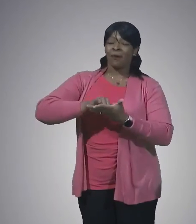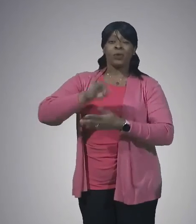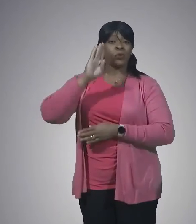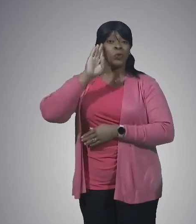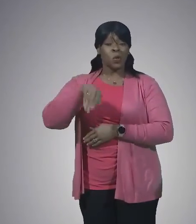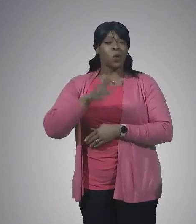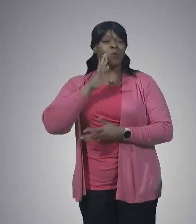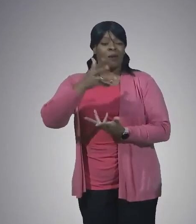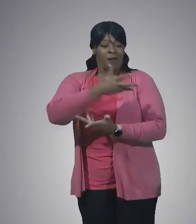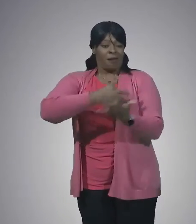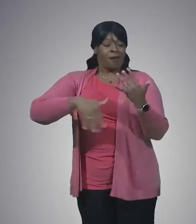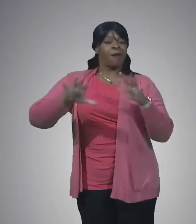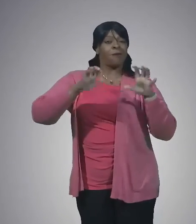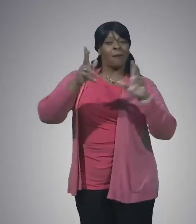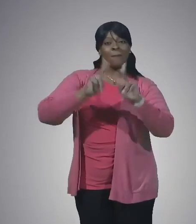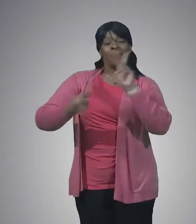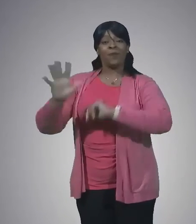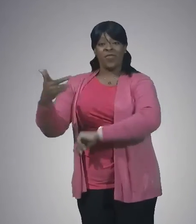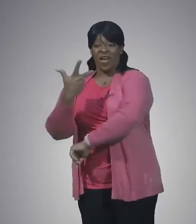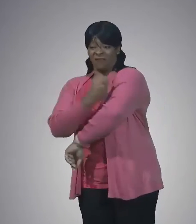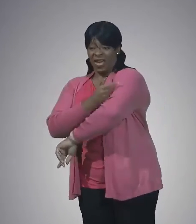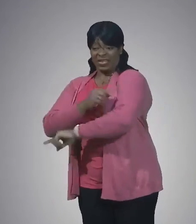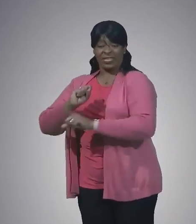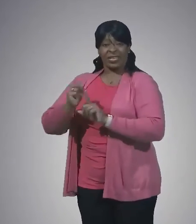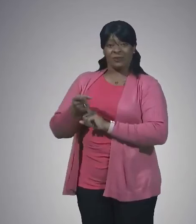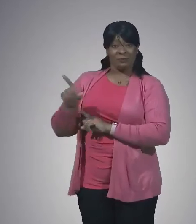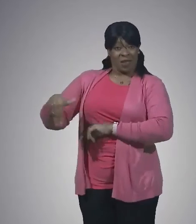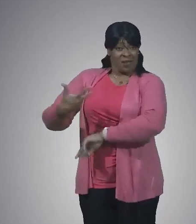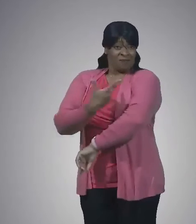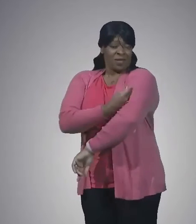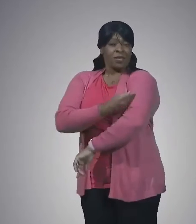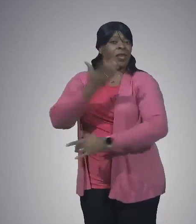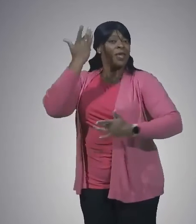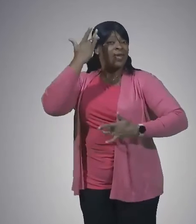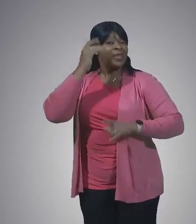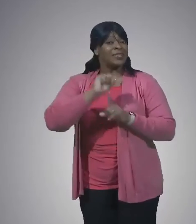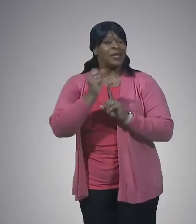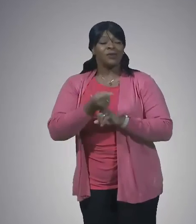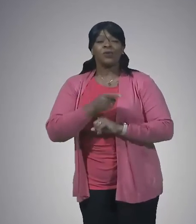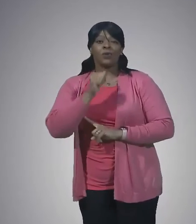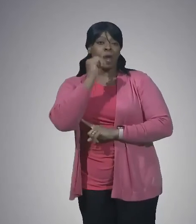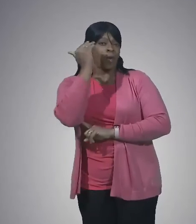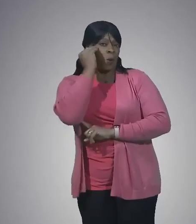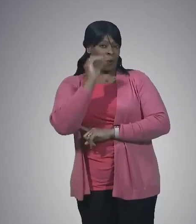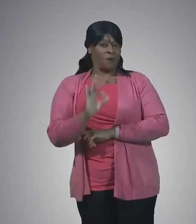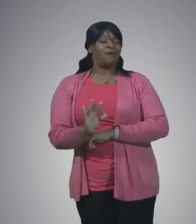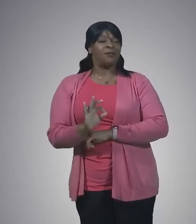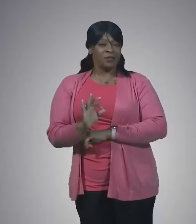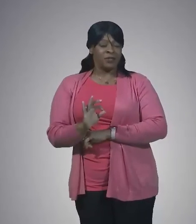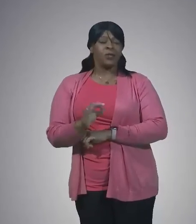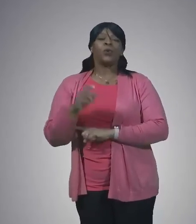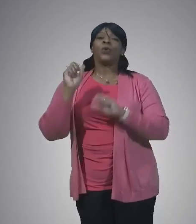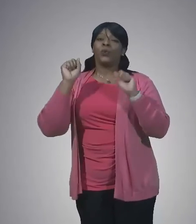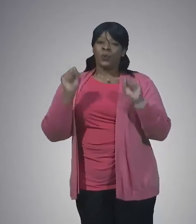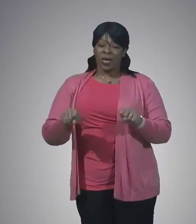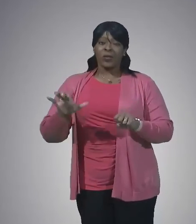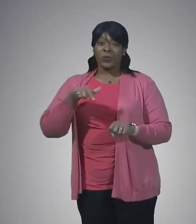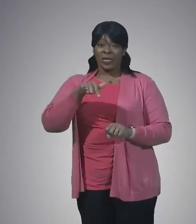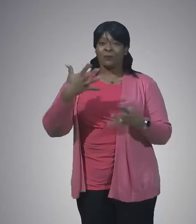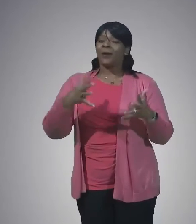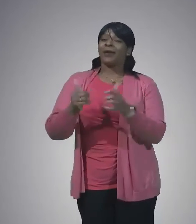going to be around people whose vaccination status and illness status you are not aware of. We can do this